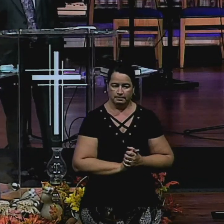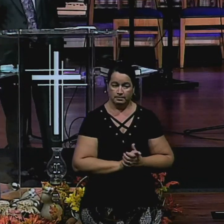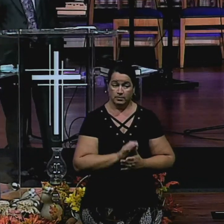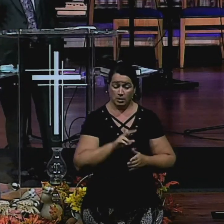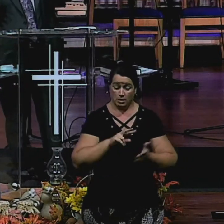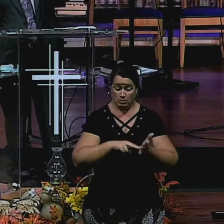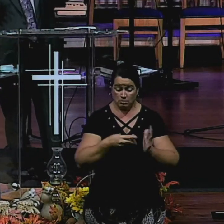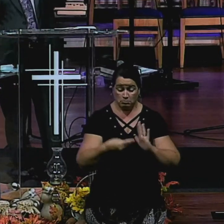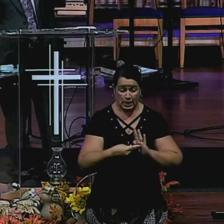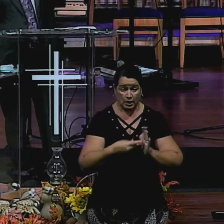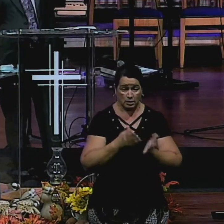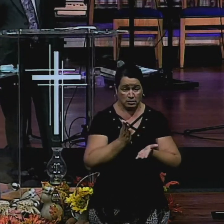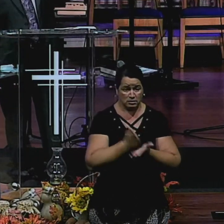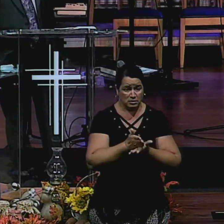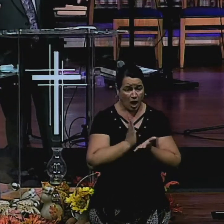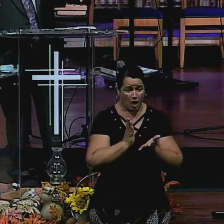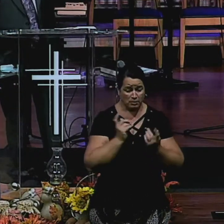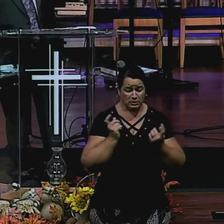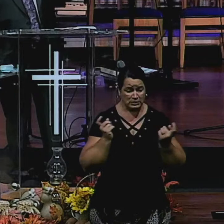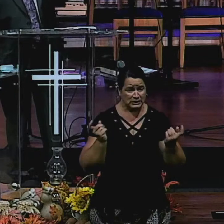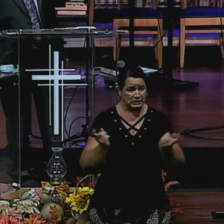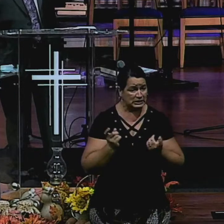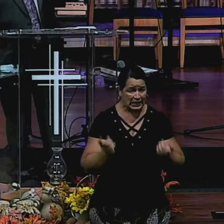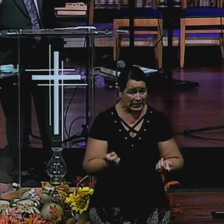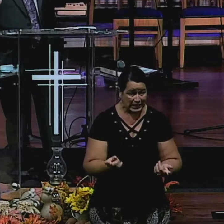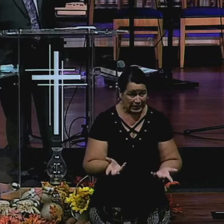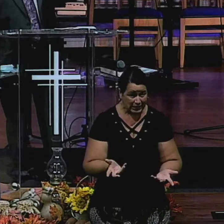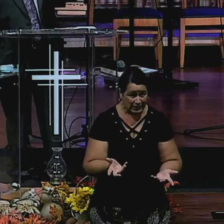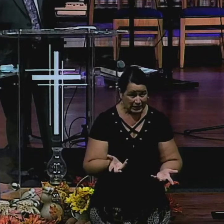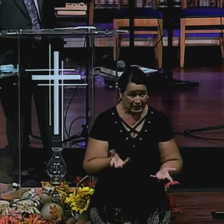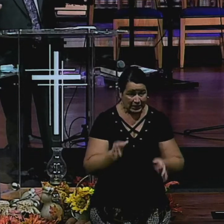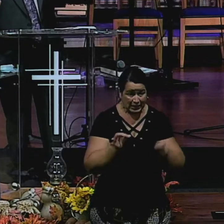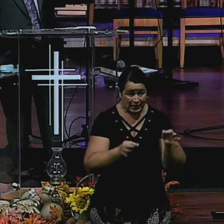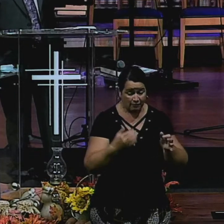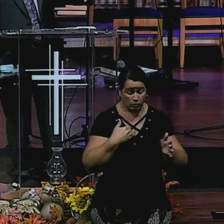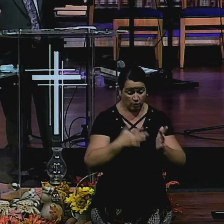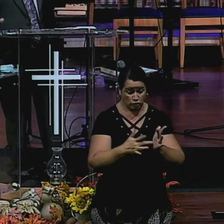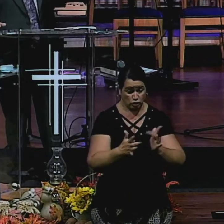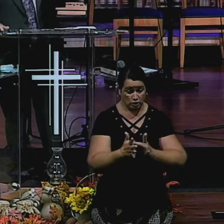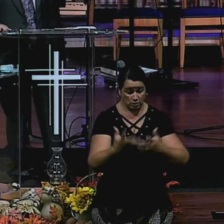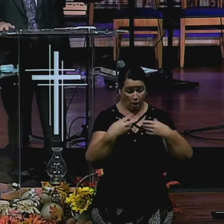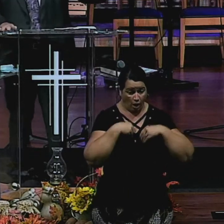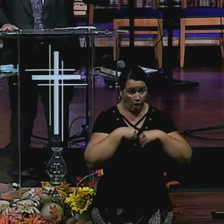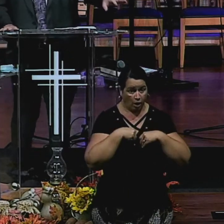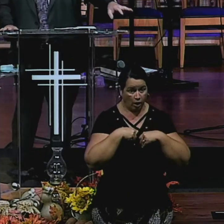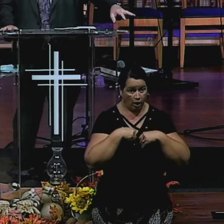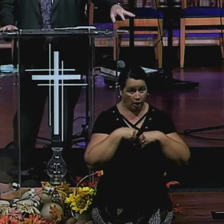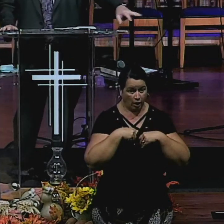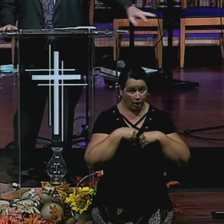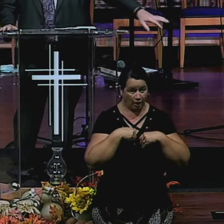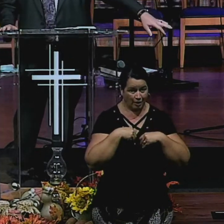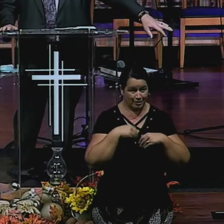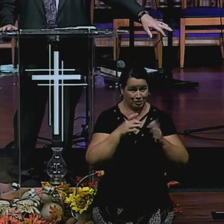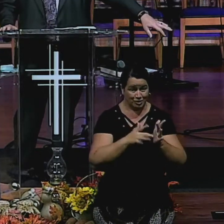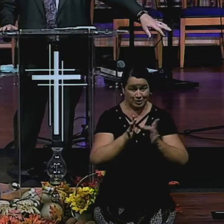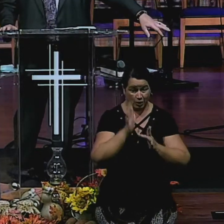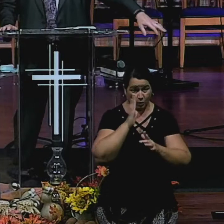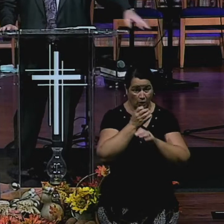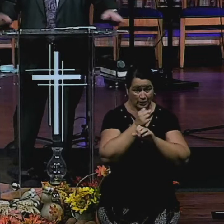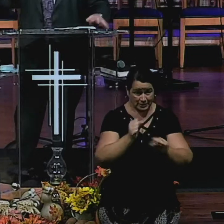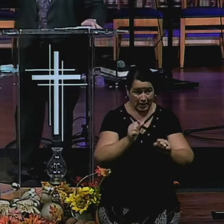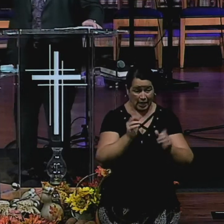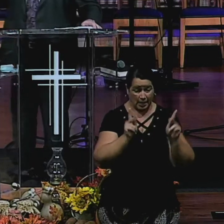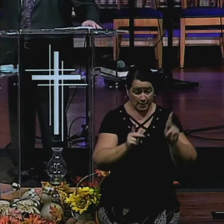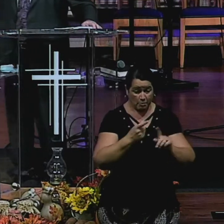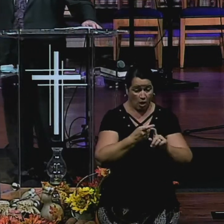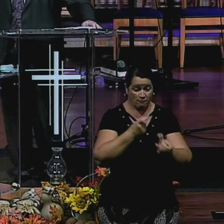of sin. Jesus came to, don't you know, to save us from our sin. You shall call his name Jesus, for he shall save his people from their sin. Not just the penalty of sin,